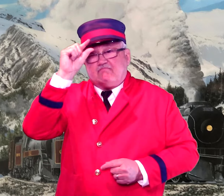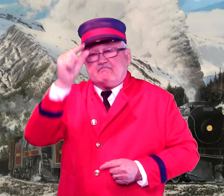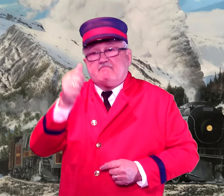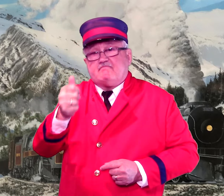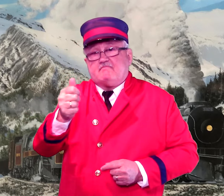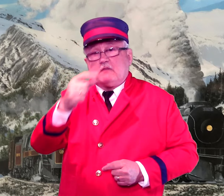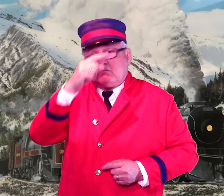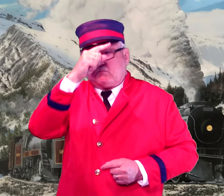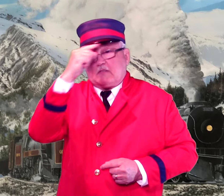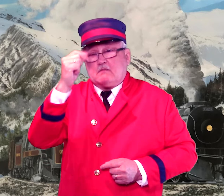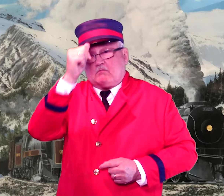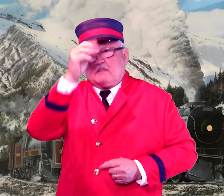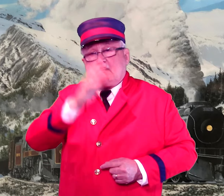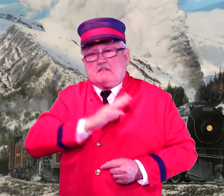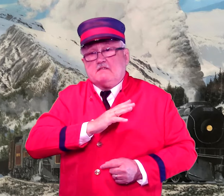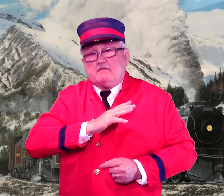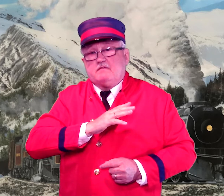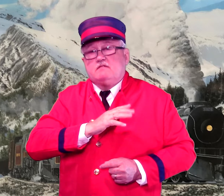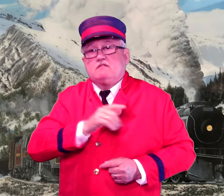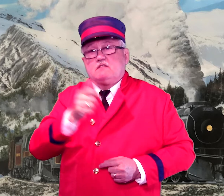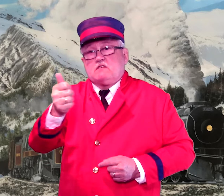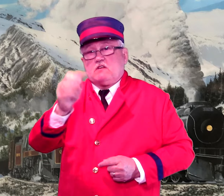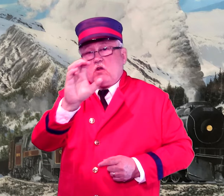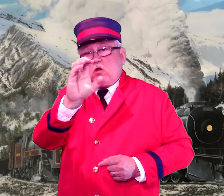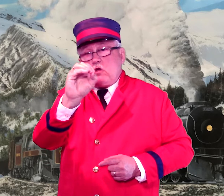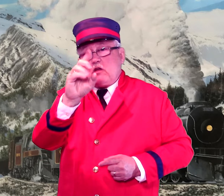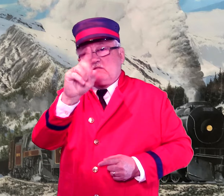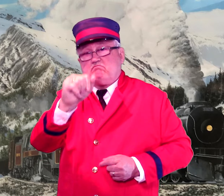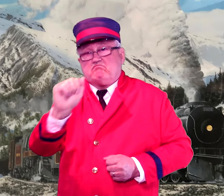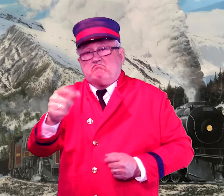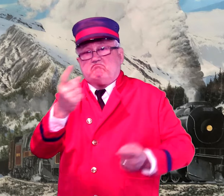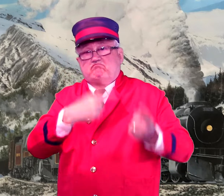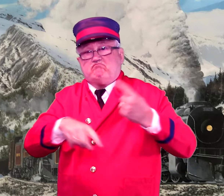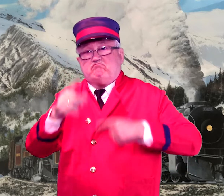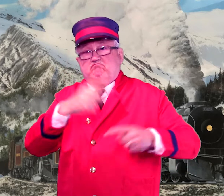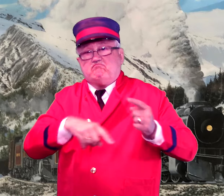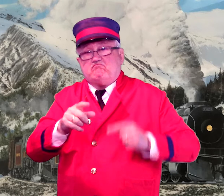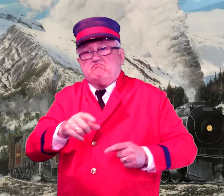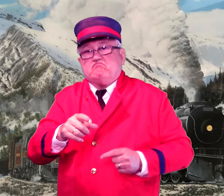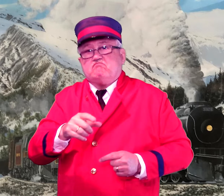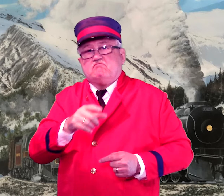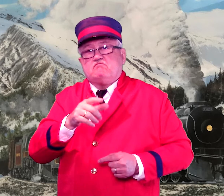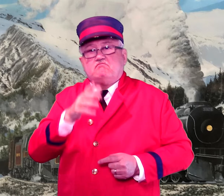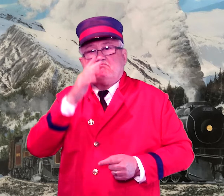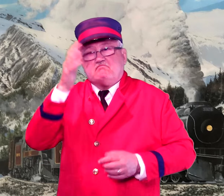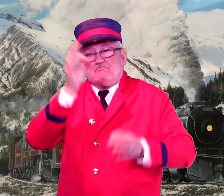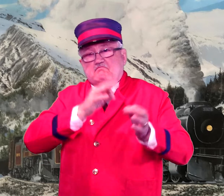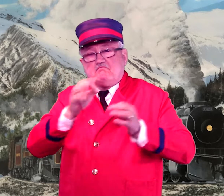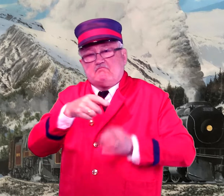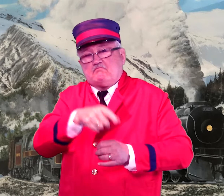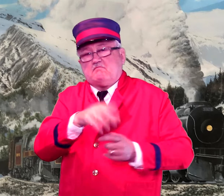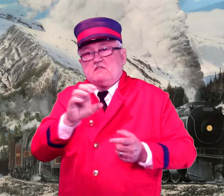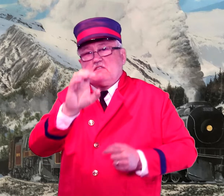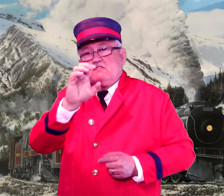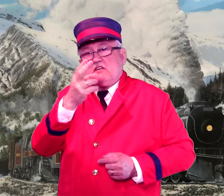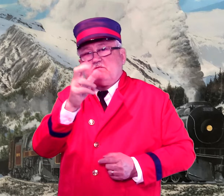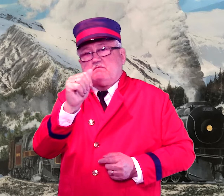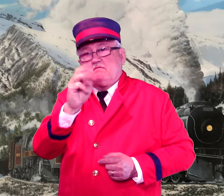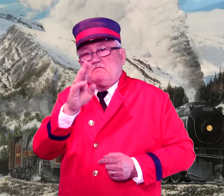But the parents met a porter who himself was a black gentleman who was a child of deaf adults and so therefore could sign, and